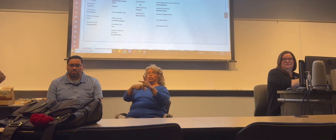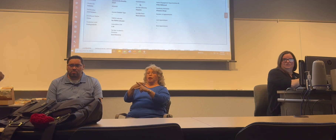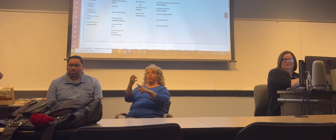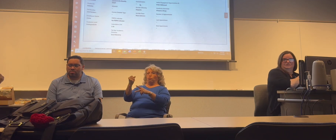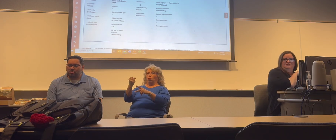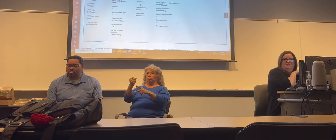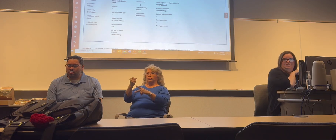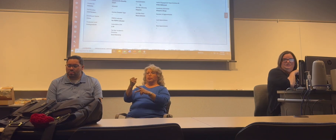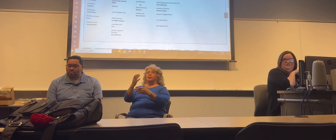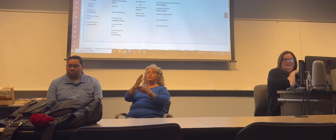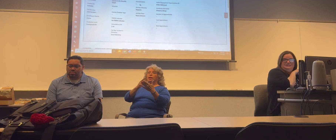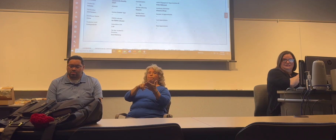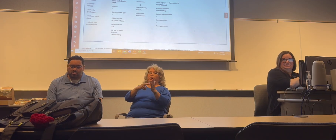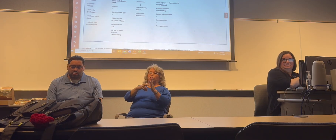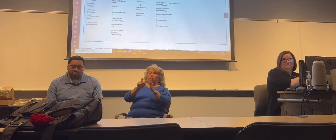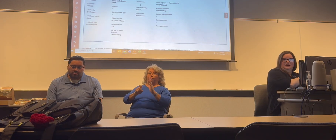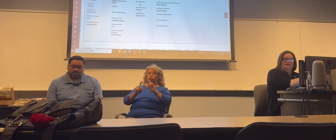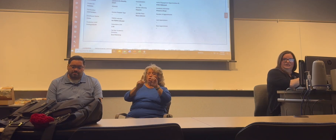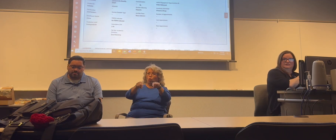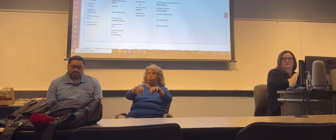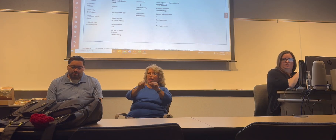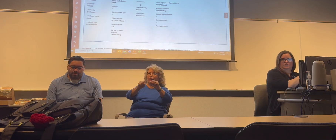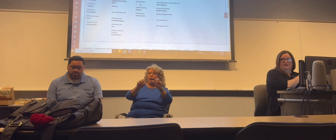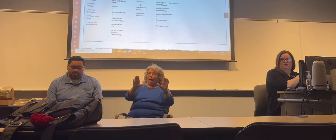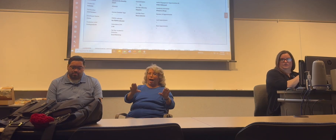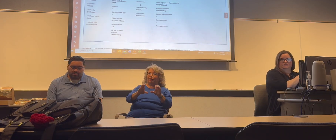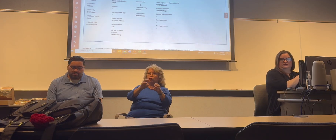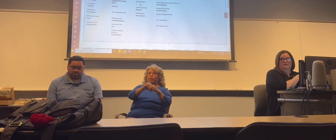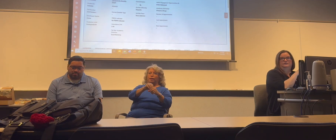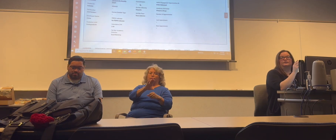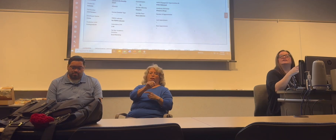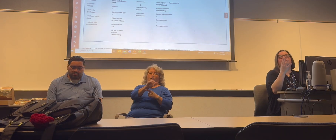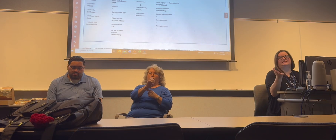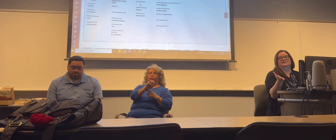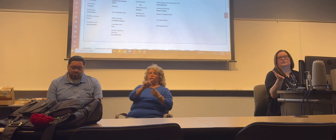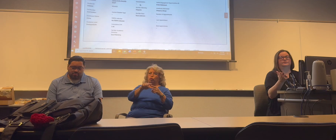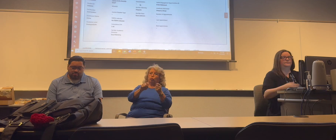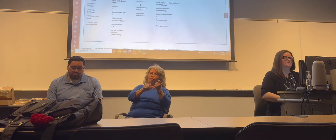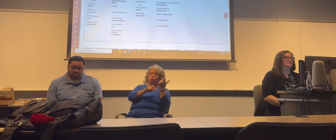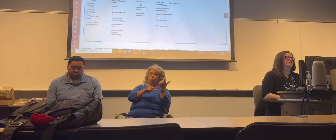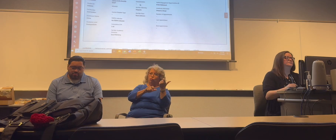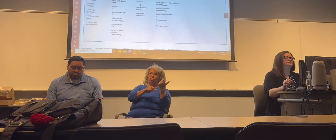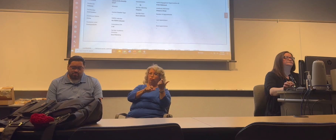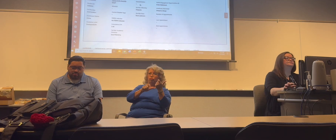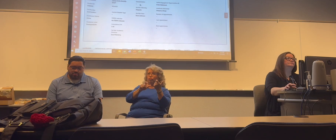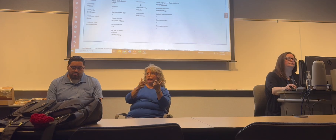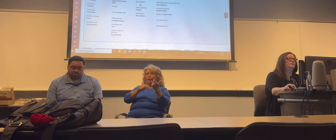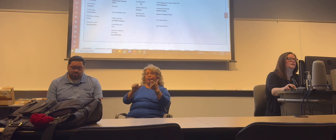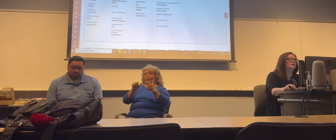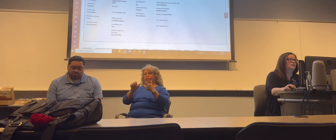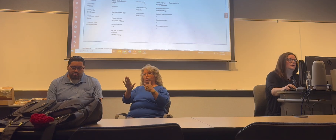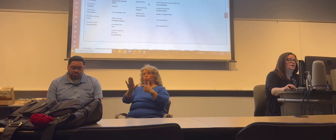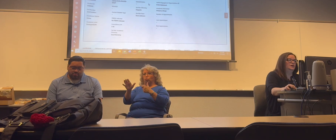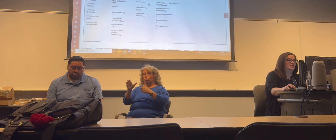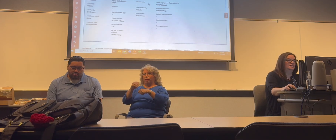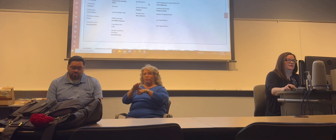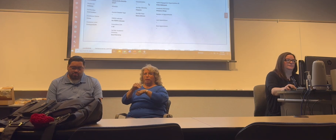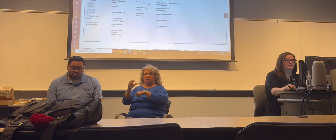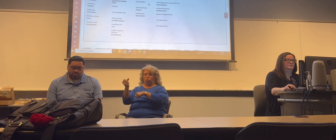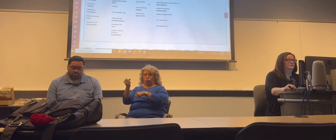an action in Colleague to remove that hold, the advising hold, basically.